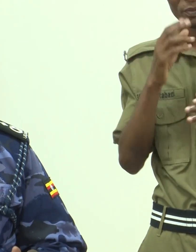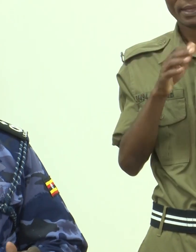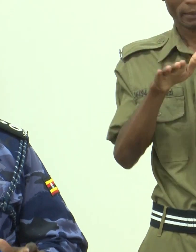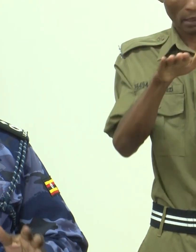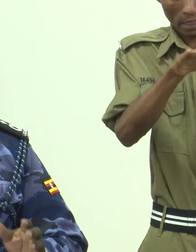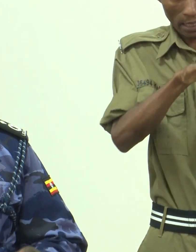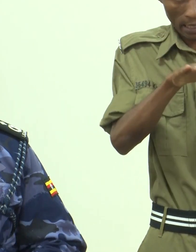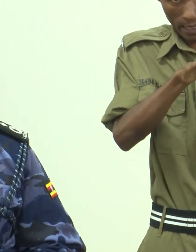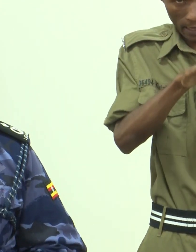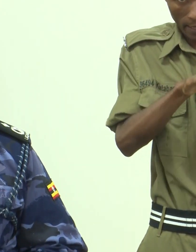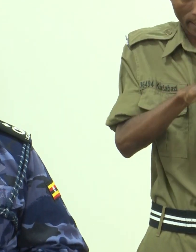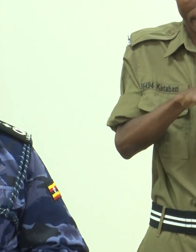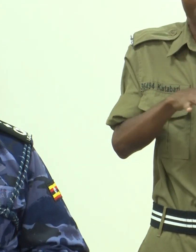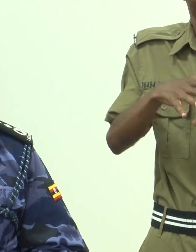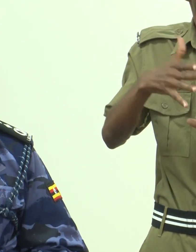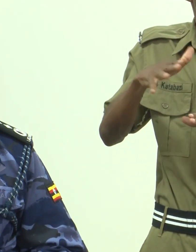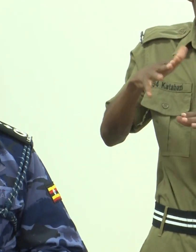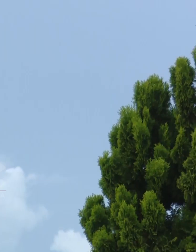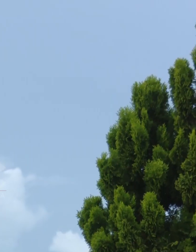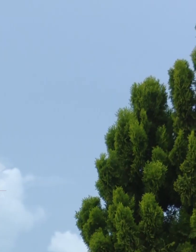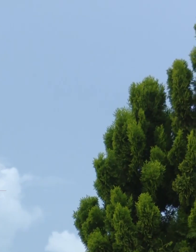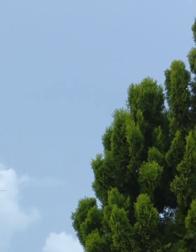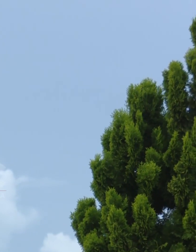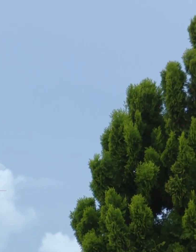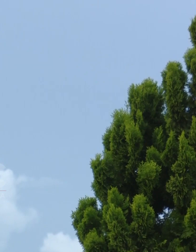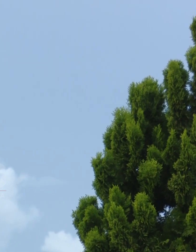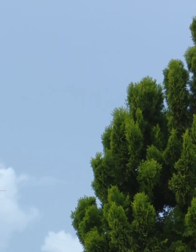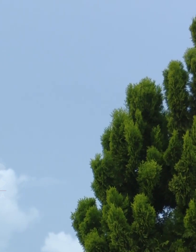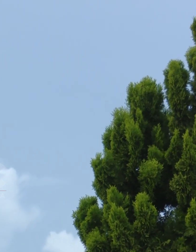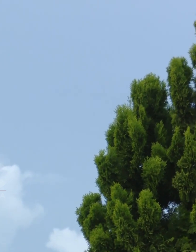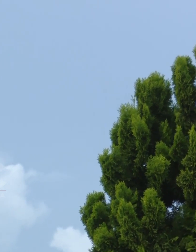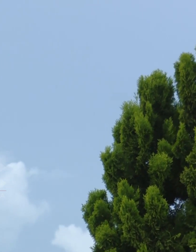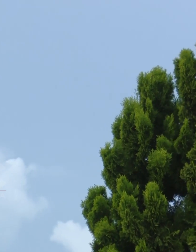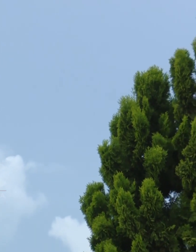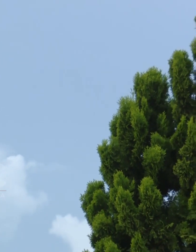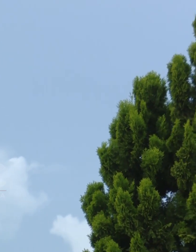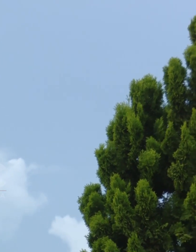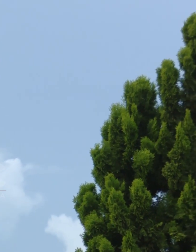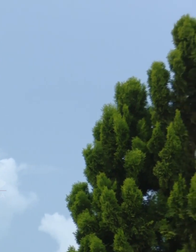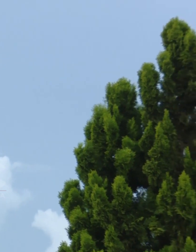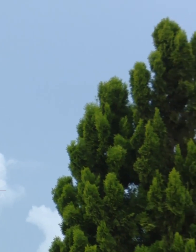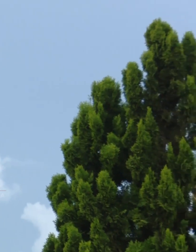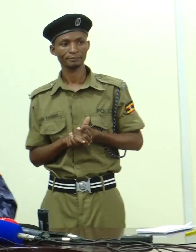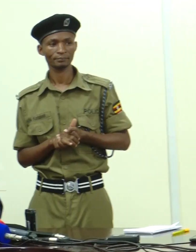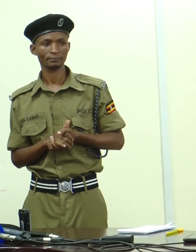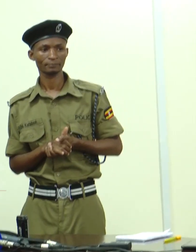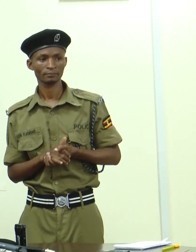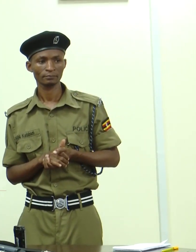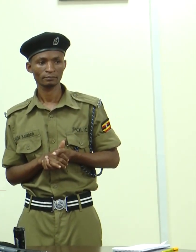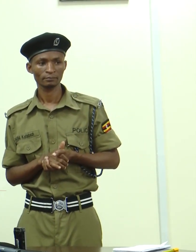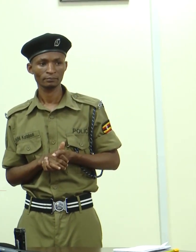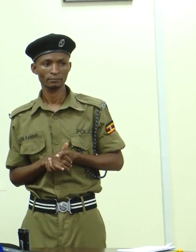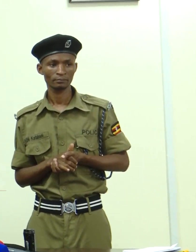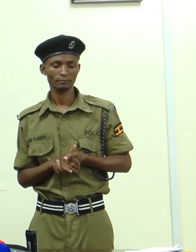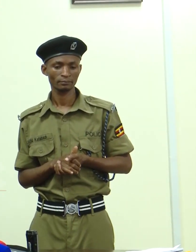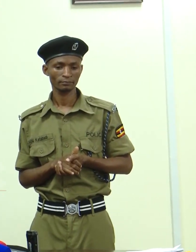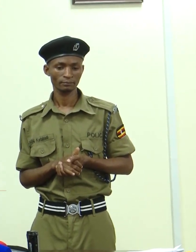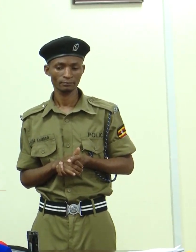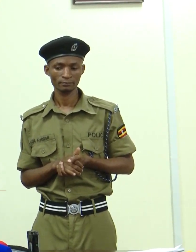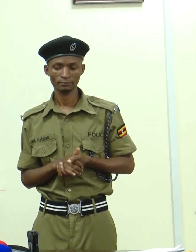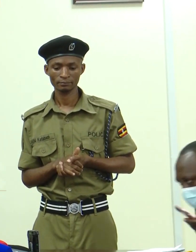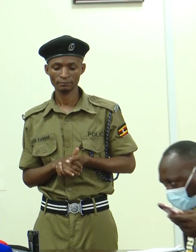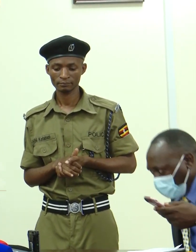between Kasanda and Chivoga. Police is leveraging on these arrested to get more culprits involving in